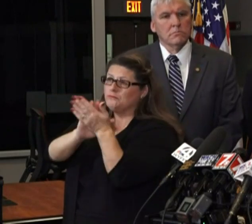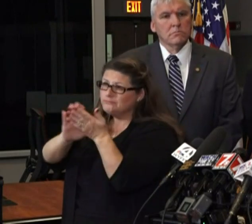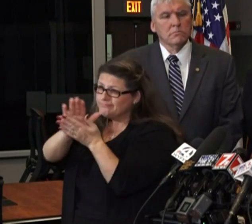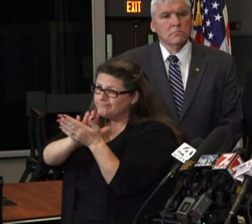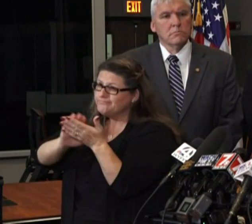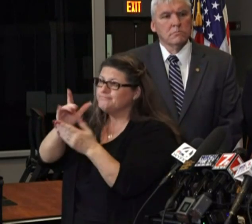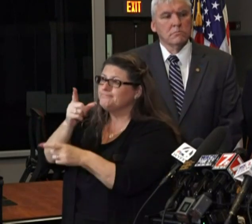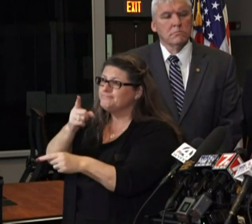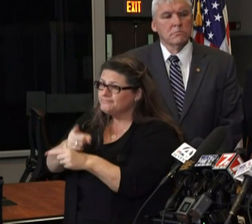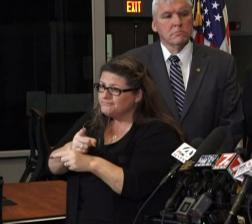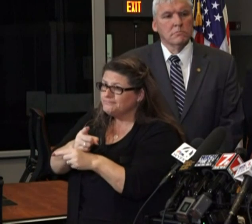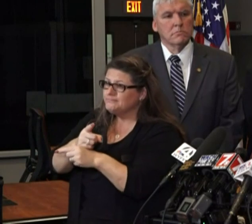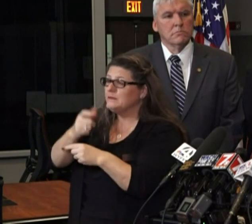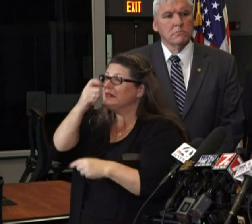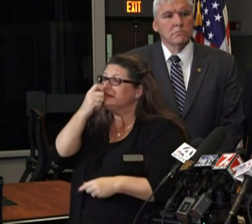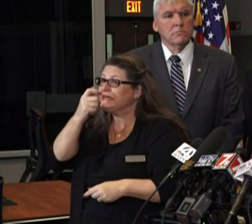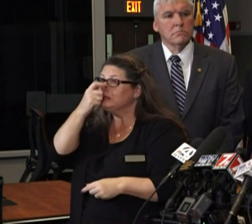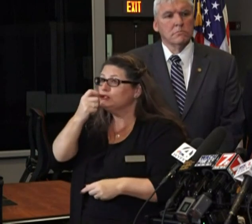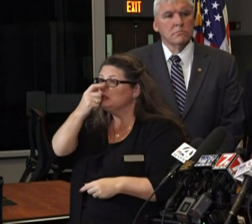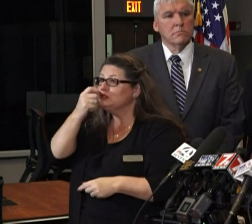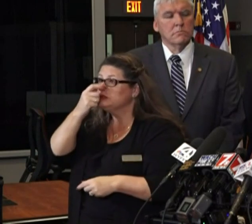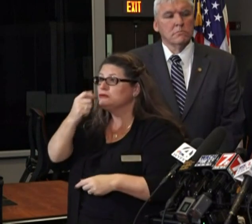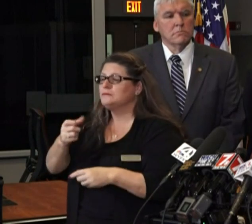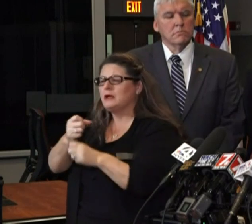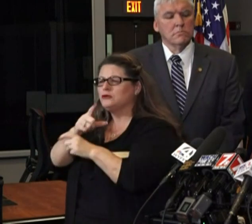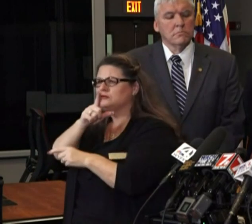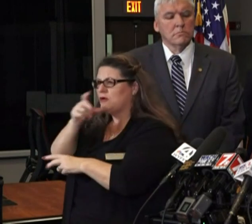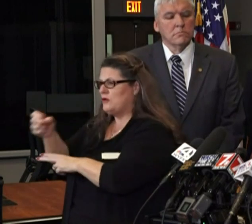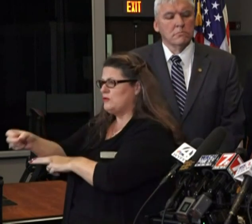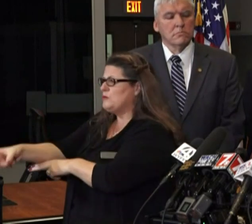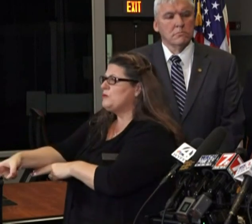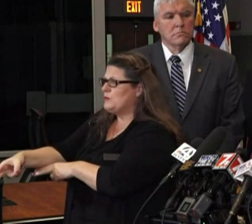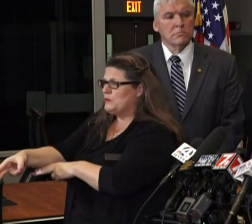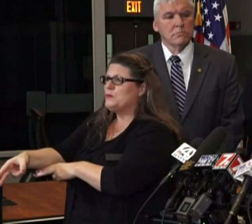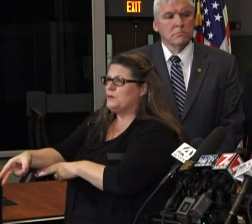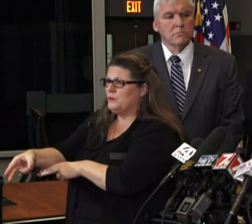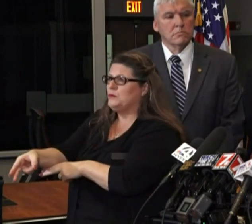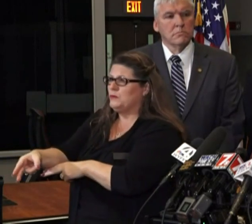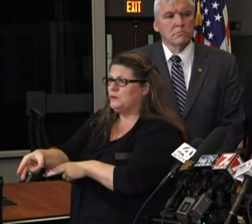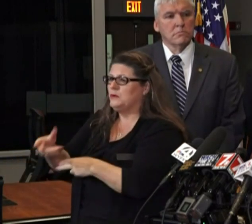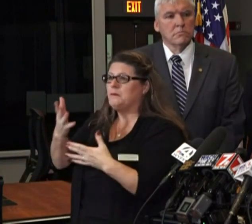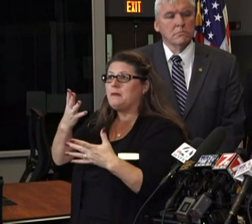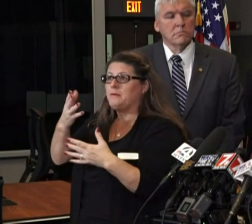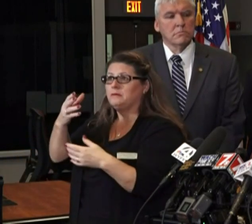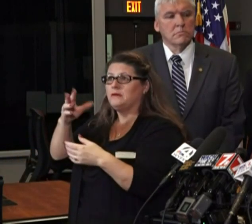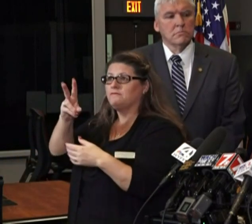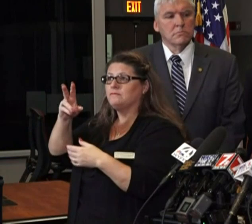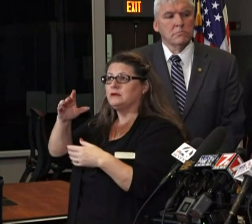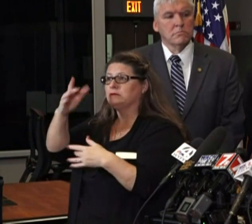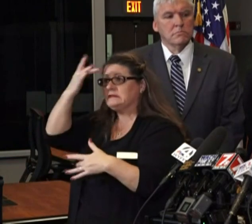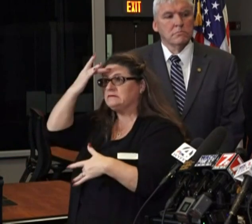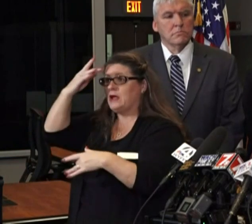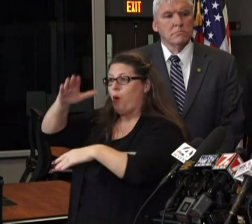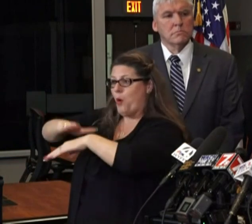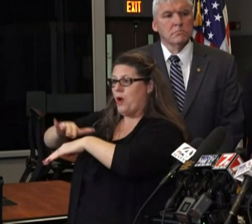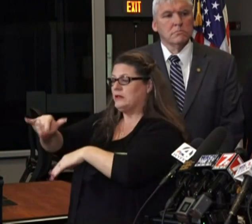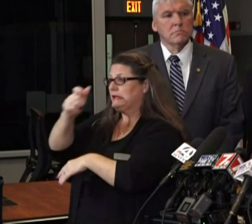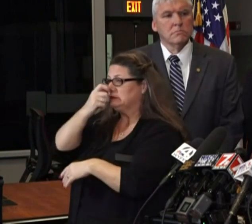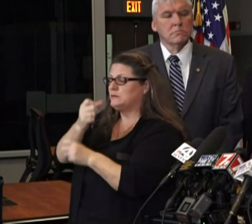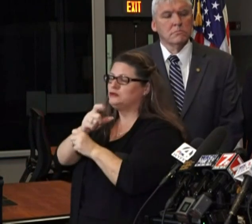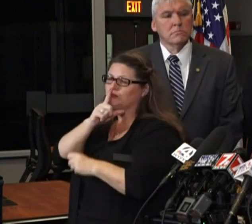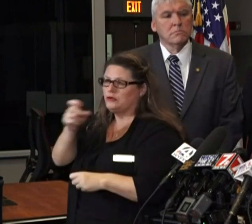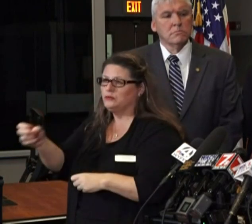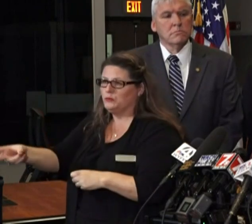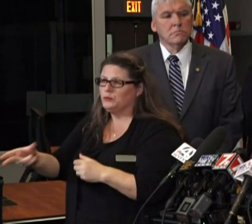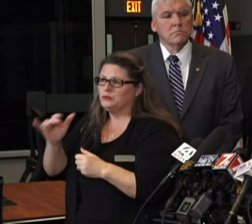and appropriately disposing of tissues and other items that have potentially been contaminated. While we understand